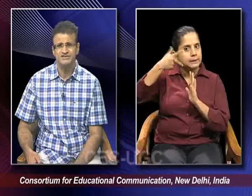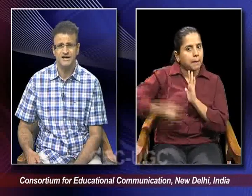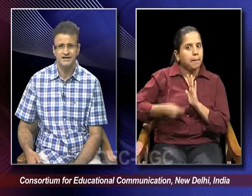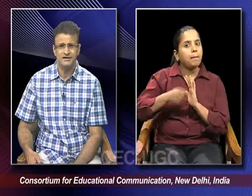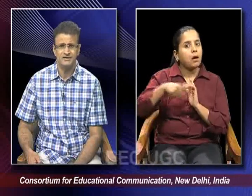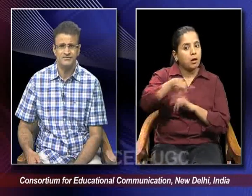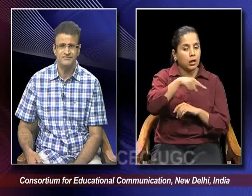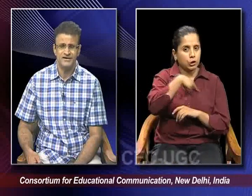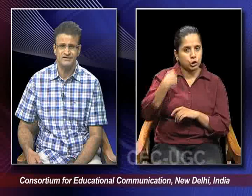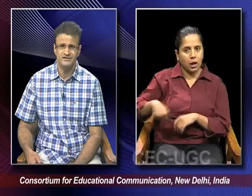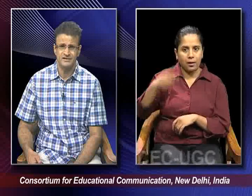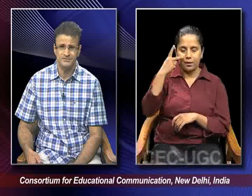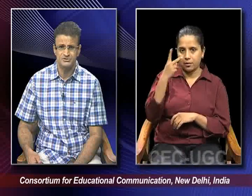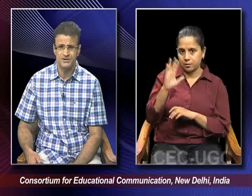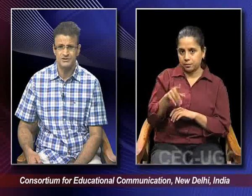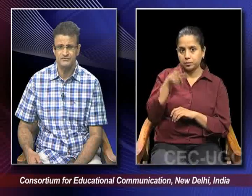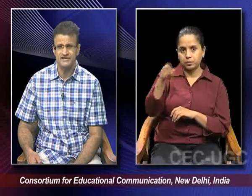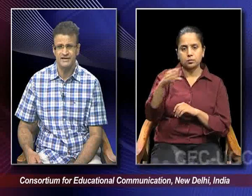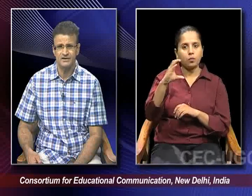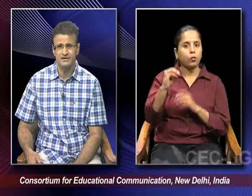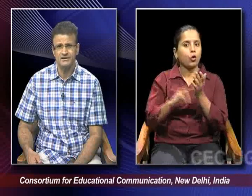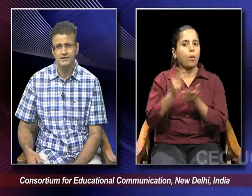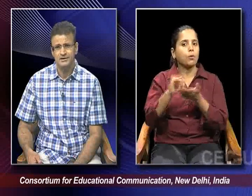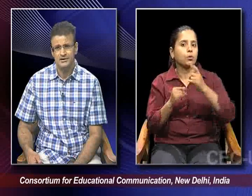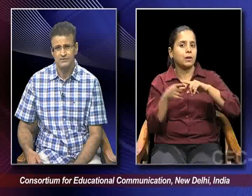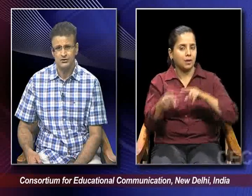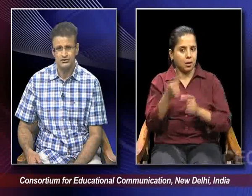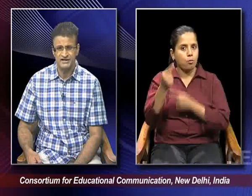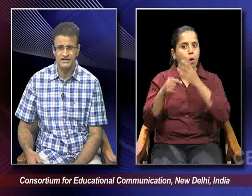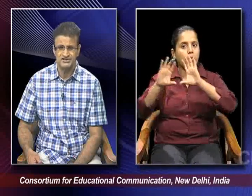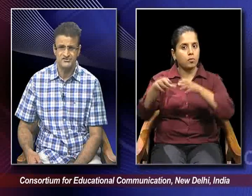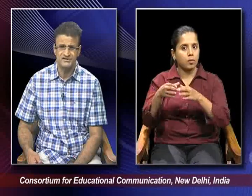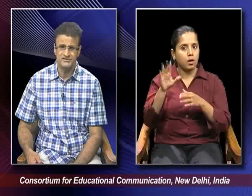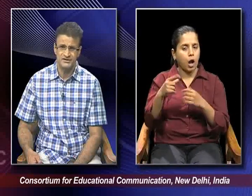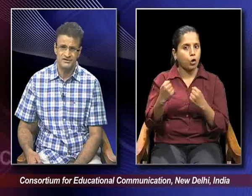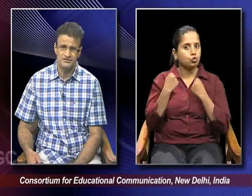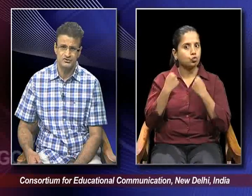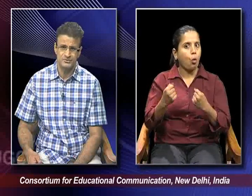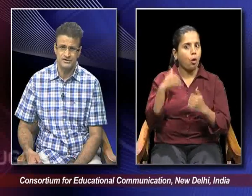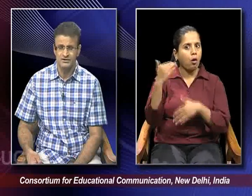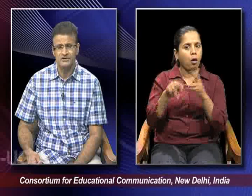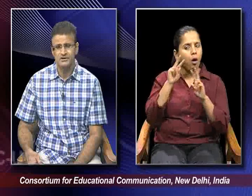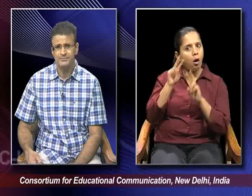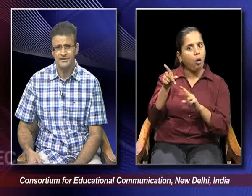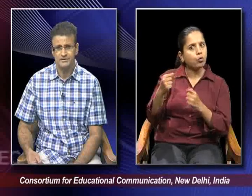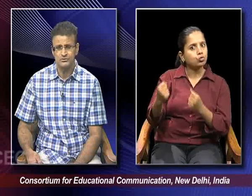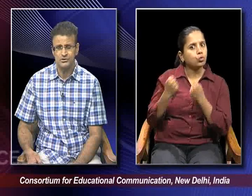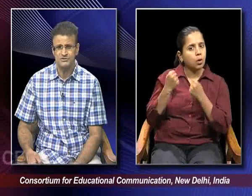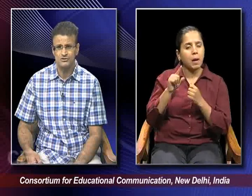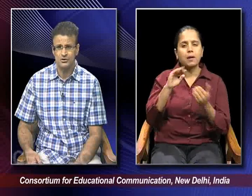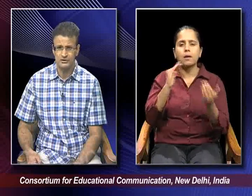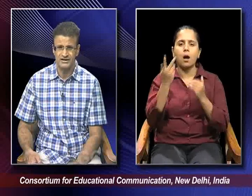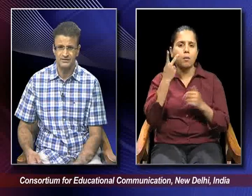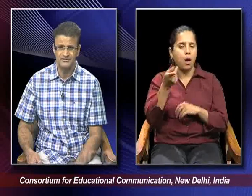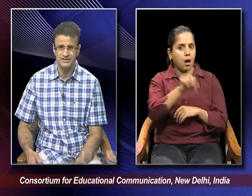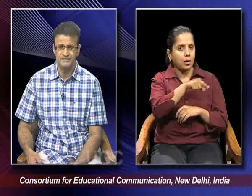see China, we find that the Communist Party of China was gaining strength when it was being compared to Kuomintang